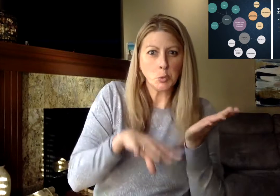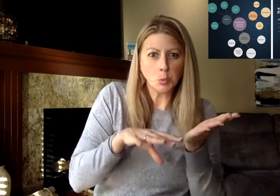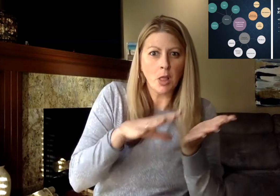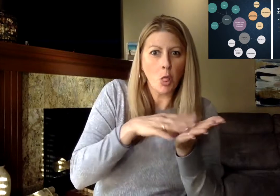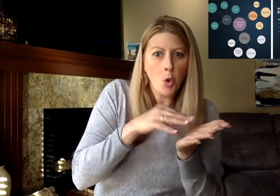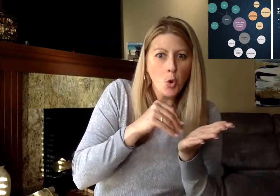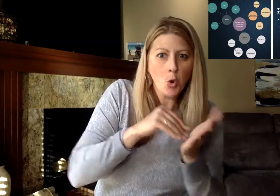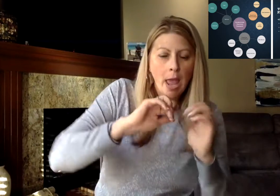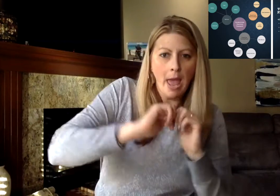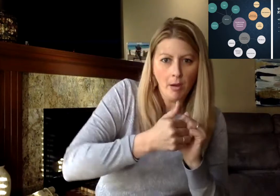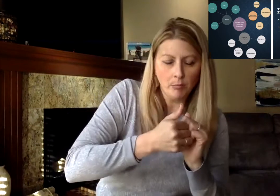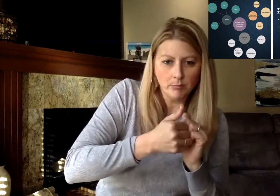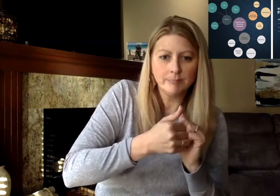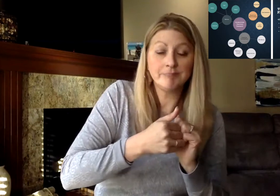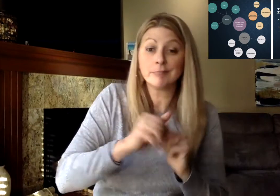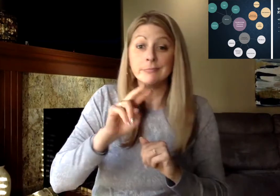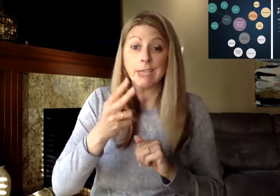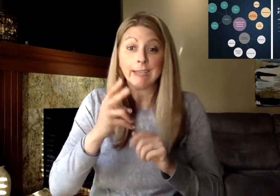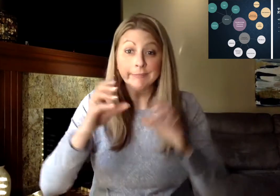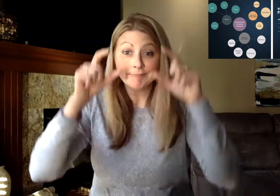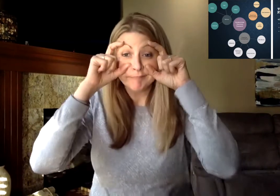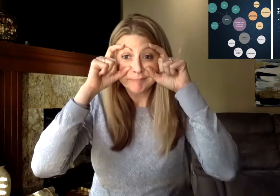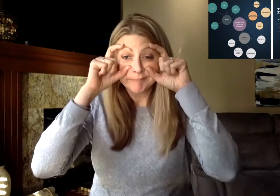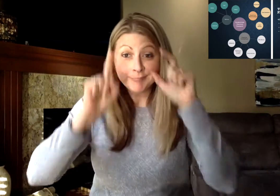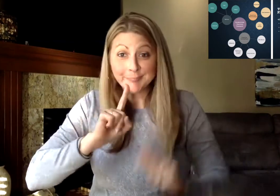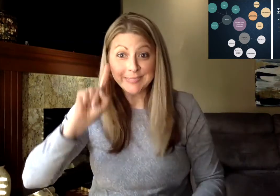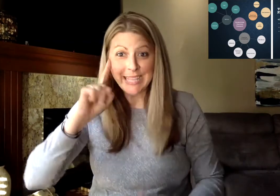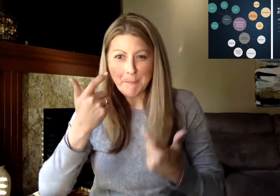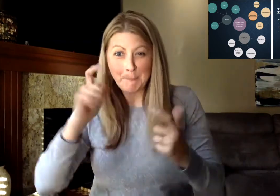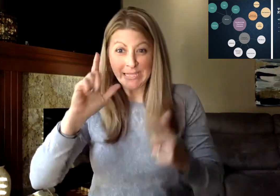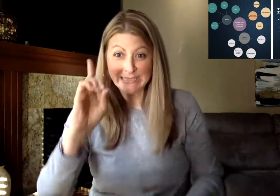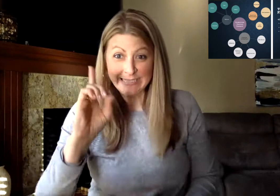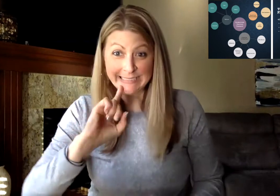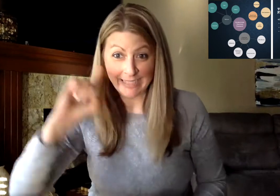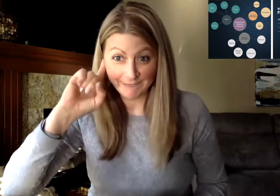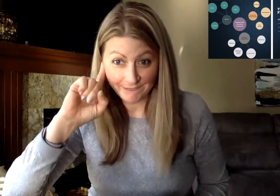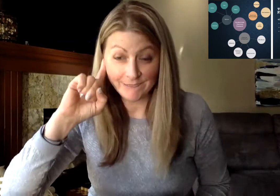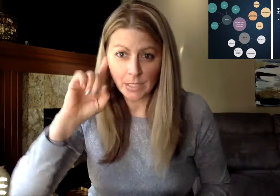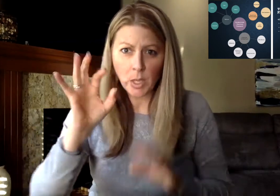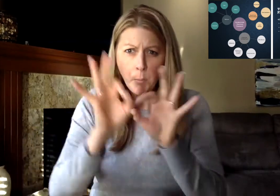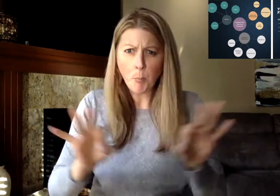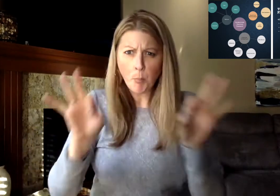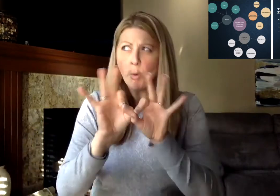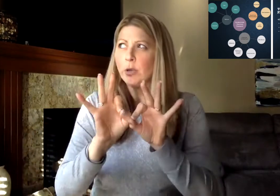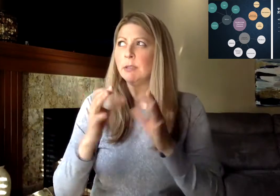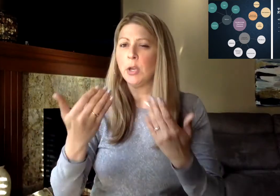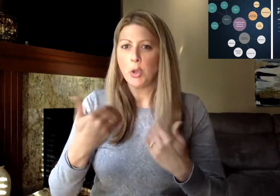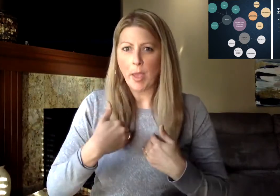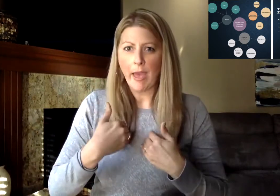The student learns how. The second is big D deaf. It was important